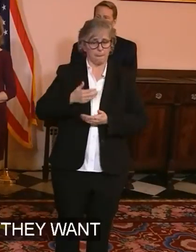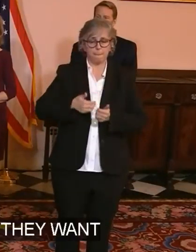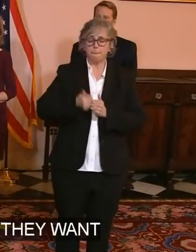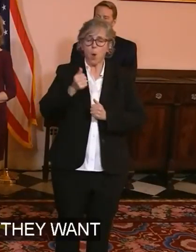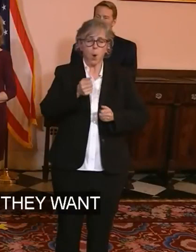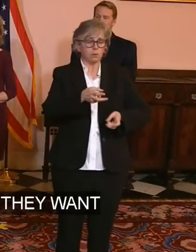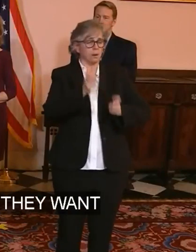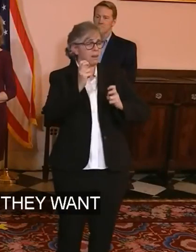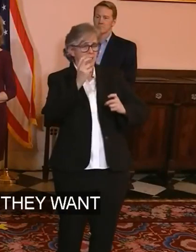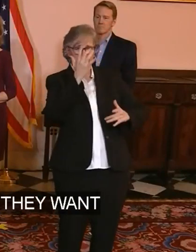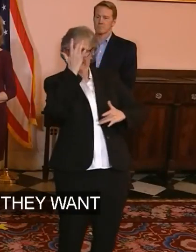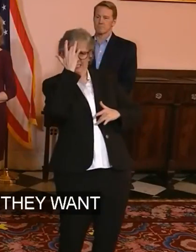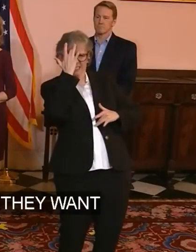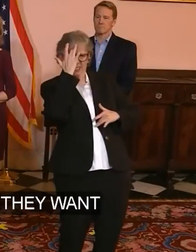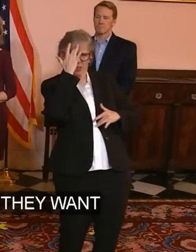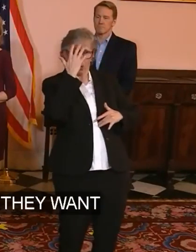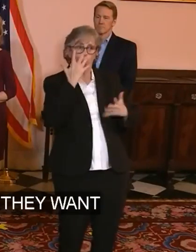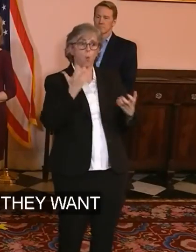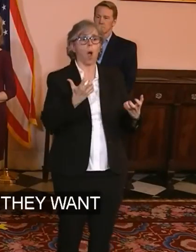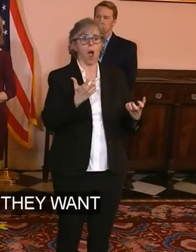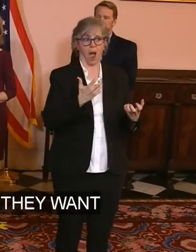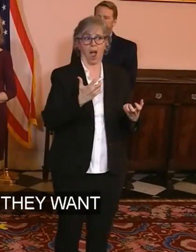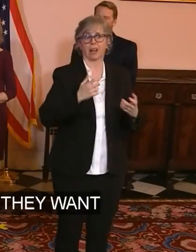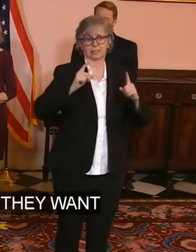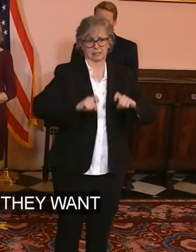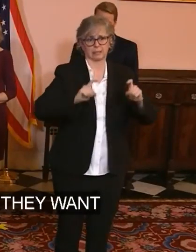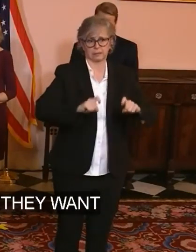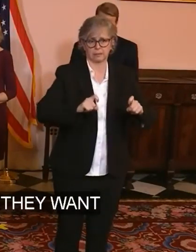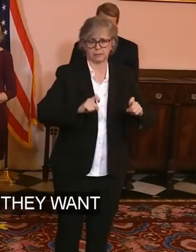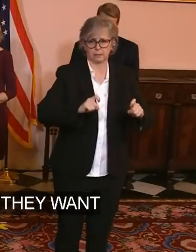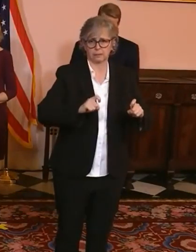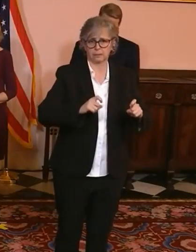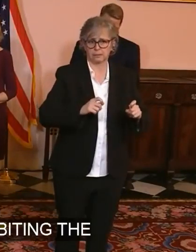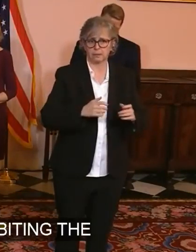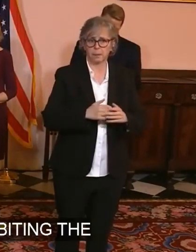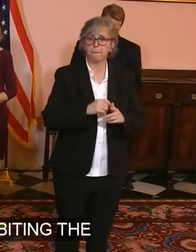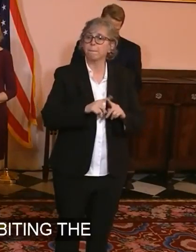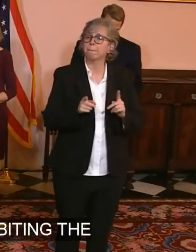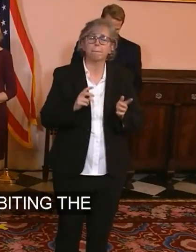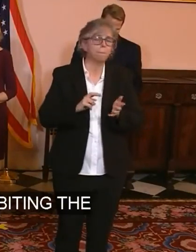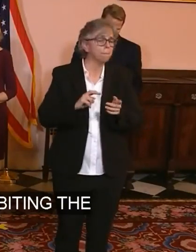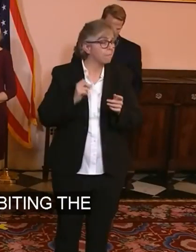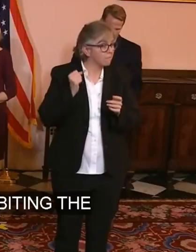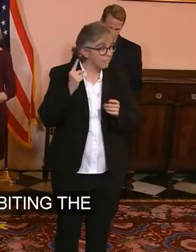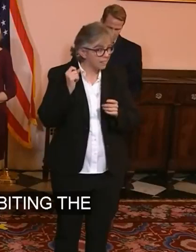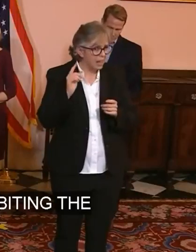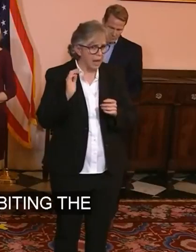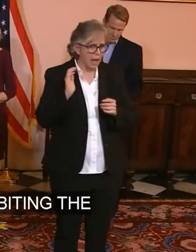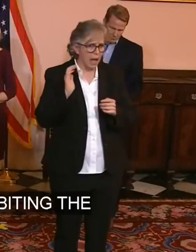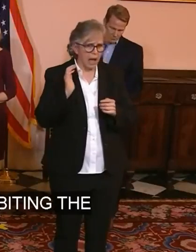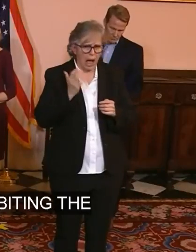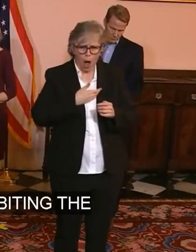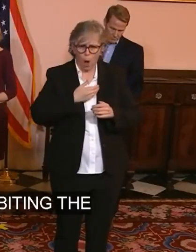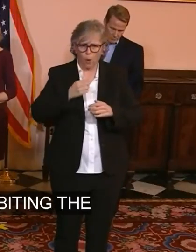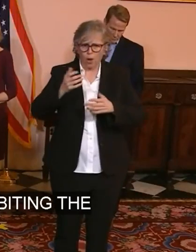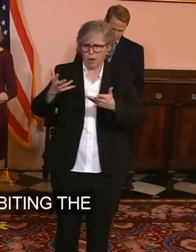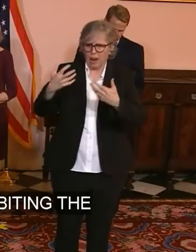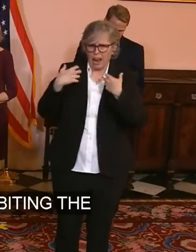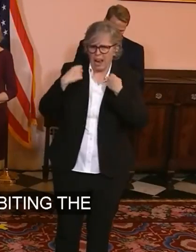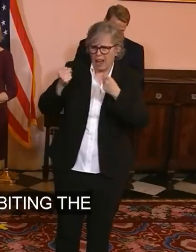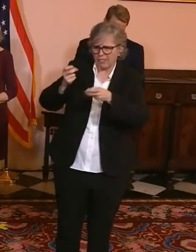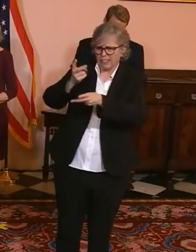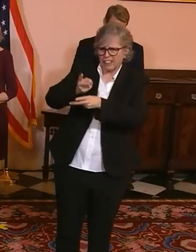severe symptoms, so that our healthcare workers can best utilize their very limited personal protection